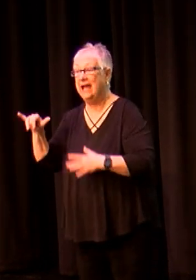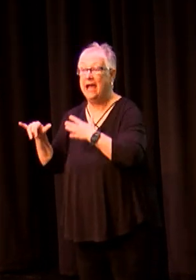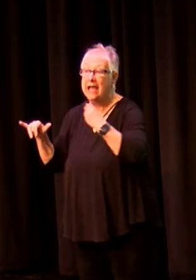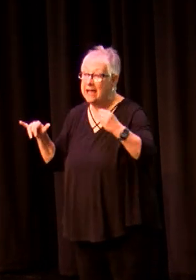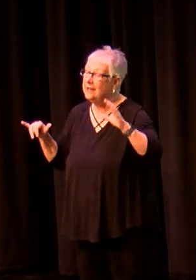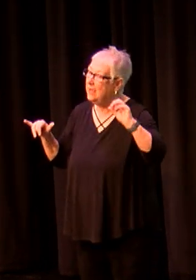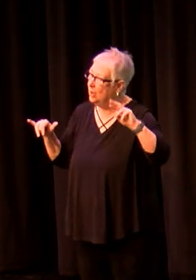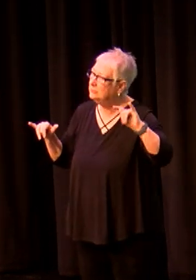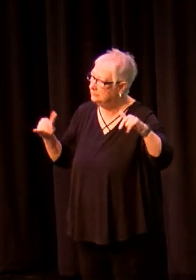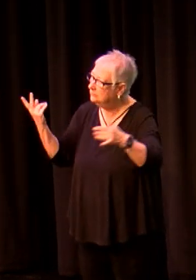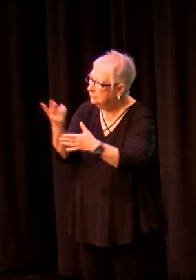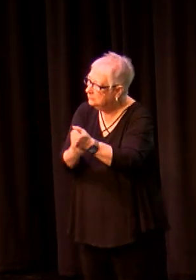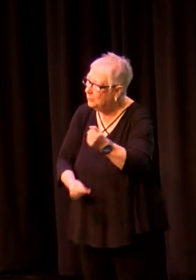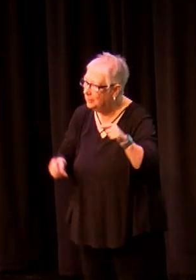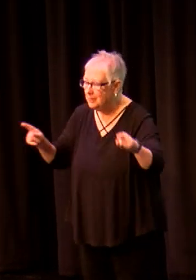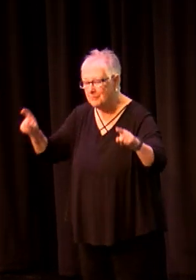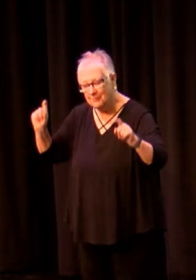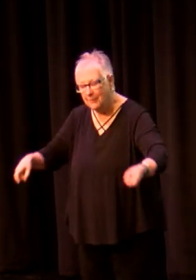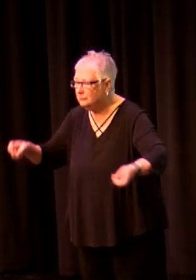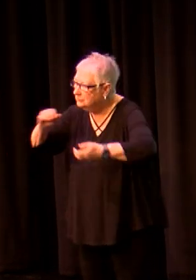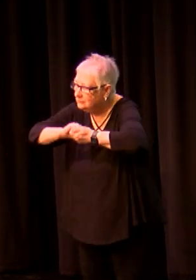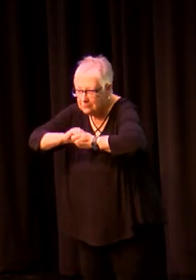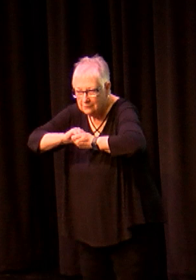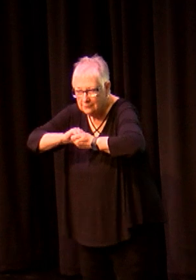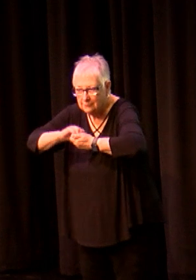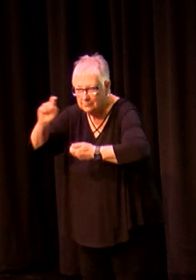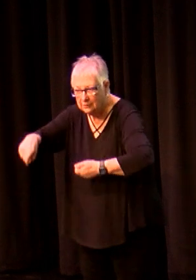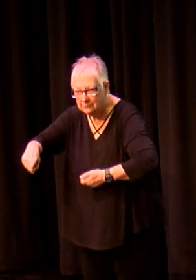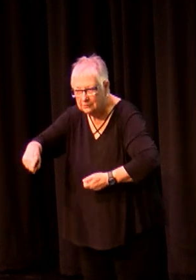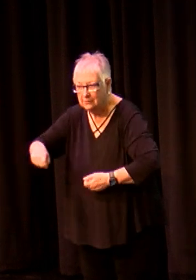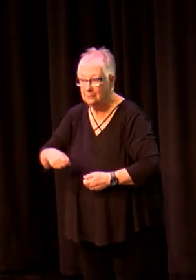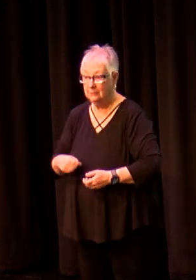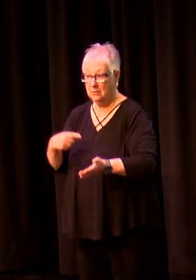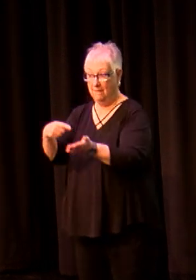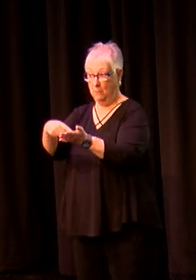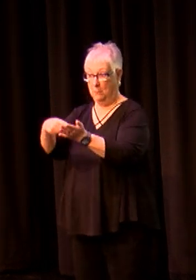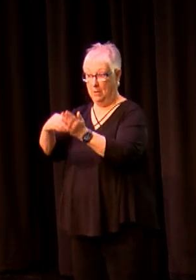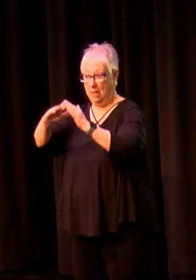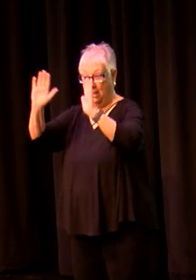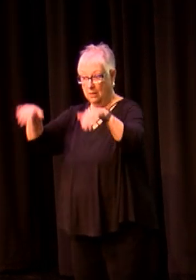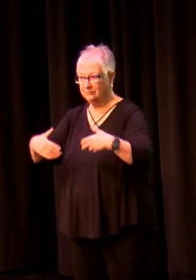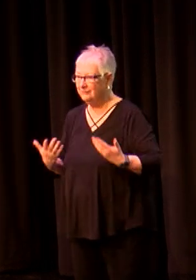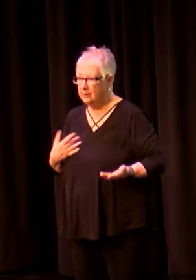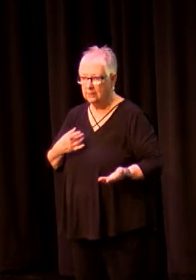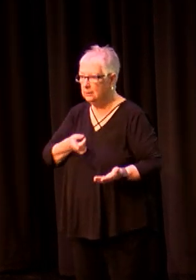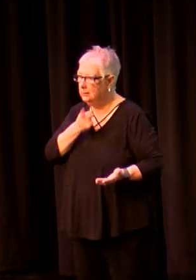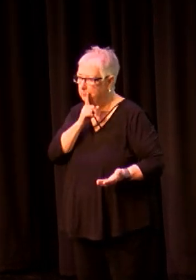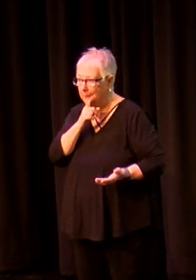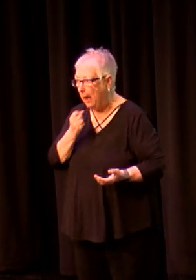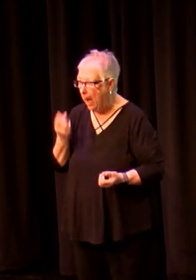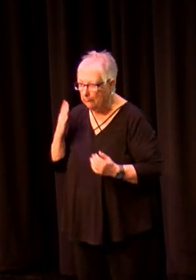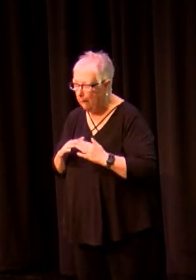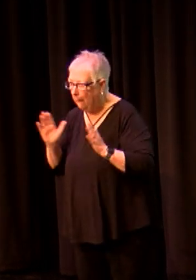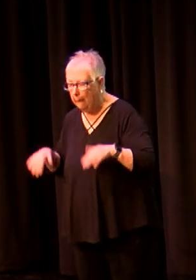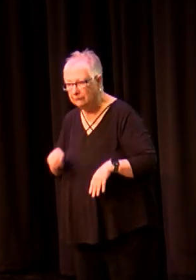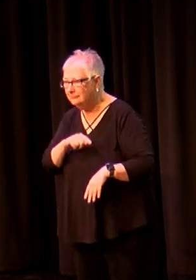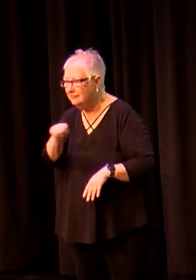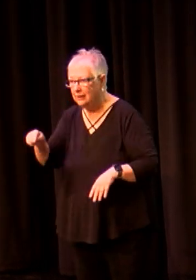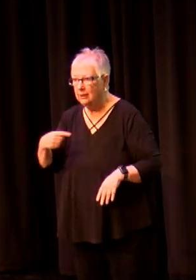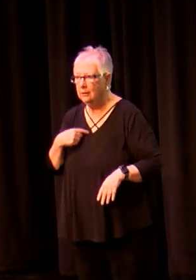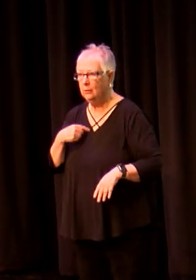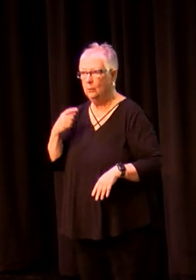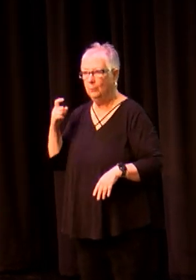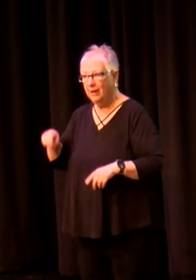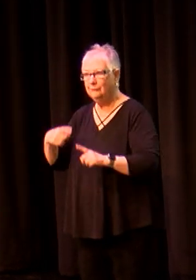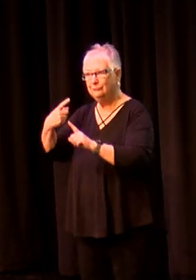together because when we look at affordable housing, we're not just talking about inventory, we're talking about rent stabilization, rent control. There's